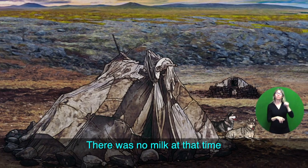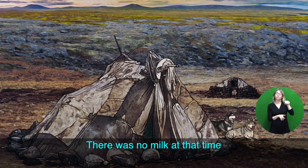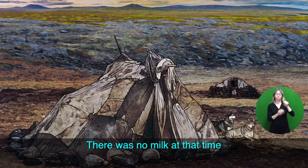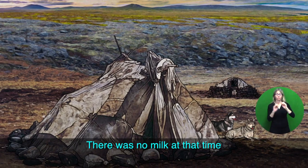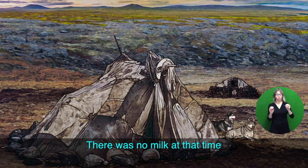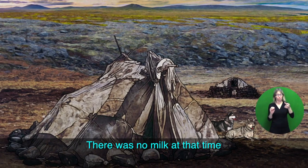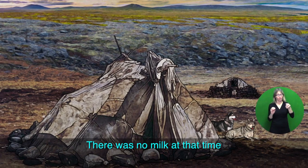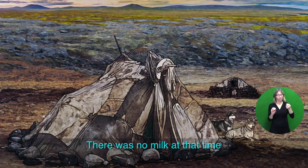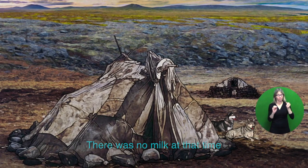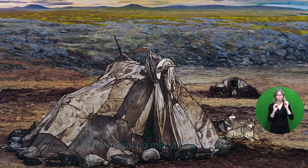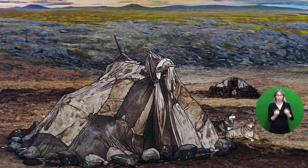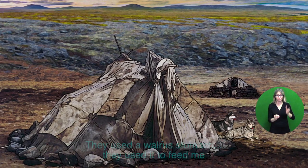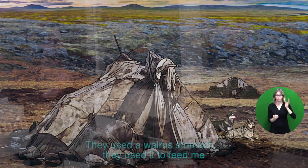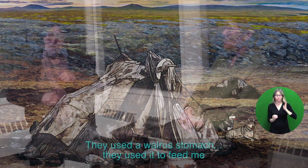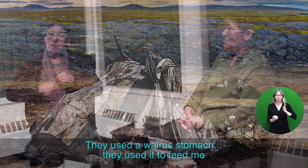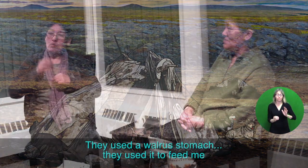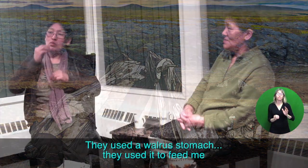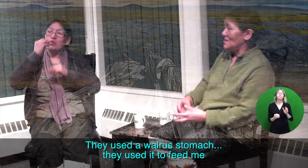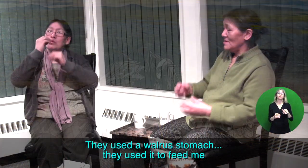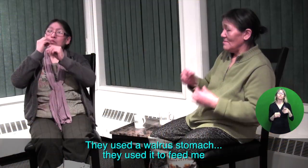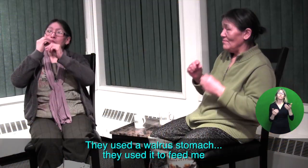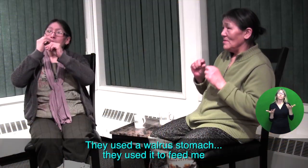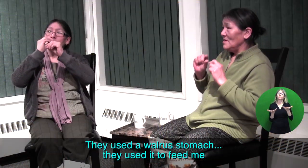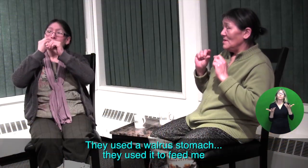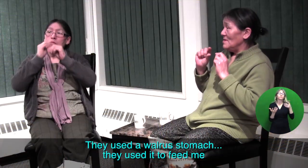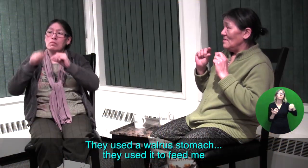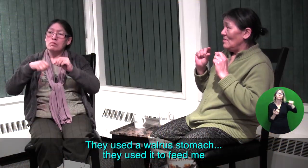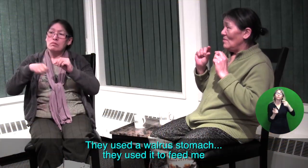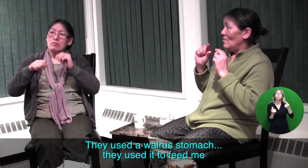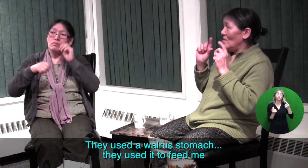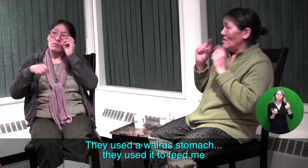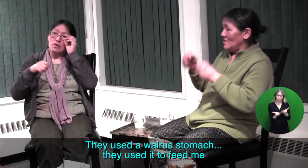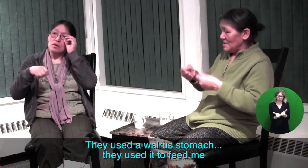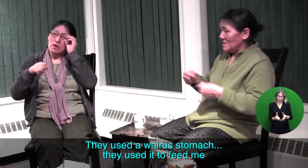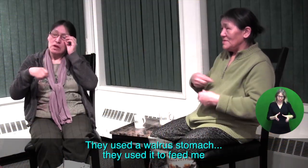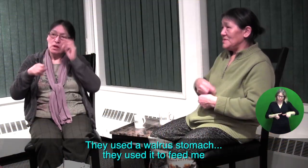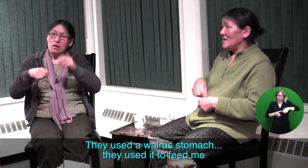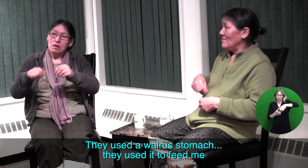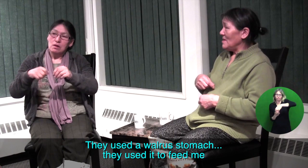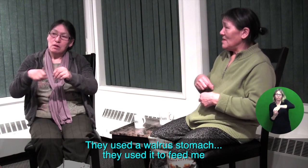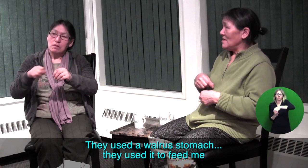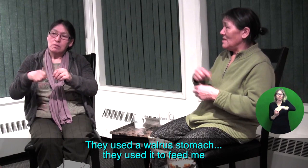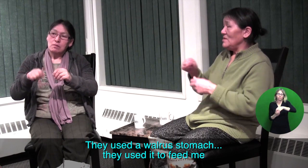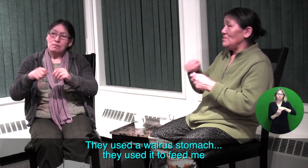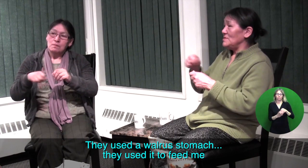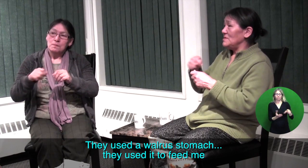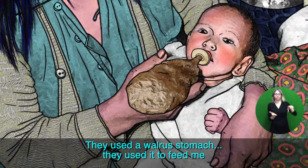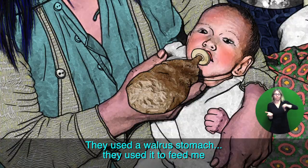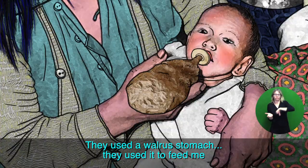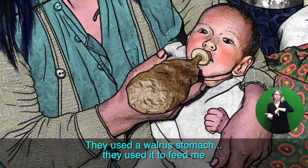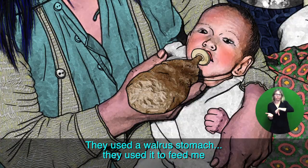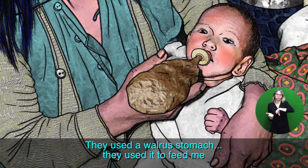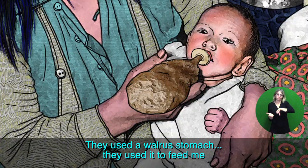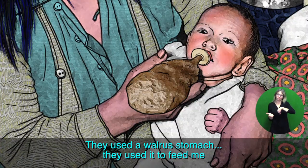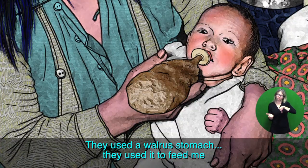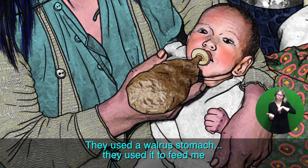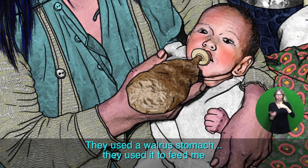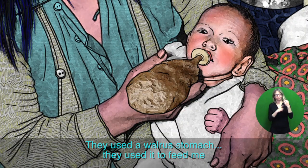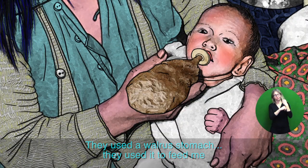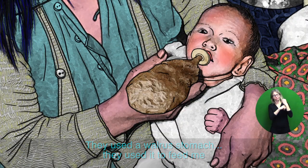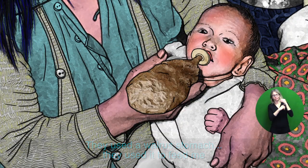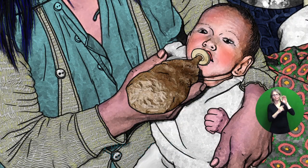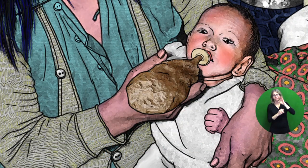milk at that time. So they used a walrus stomach and used it to feed